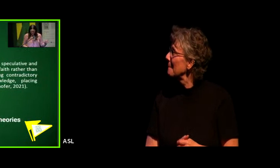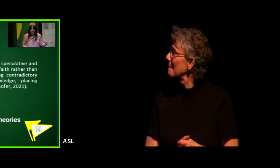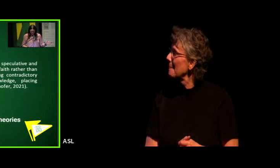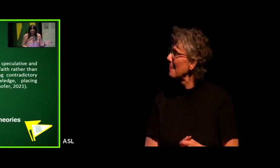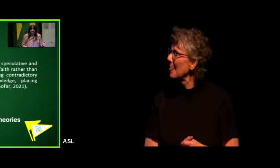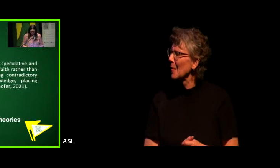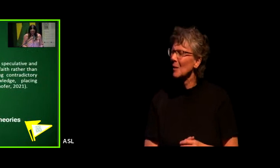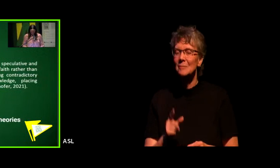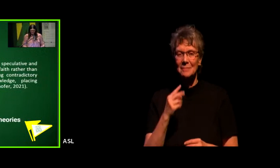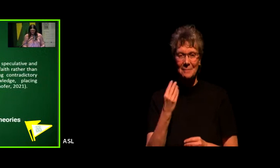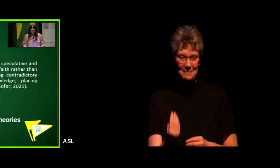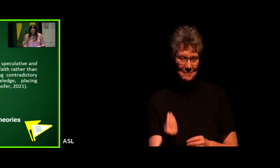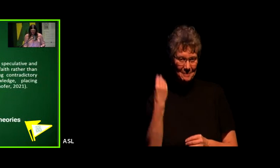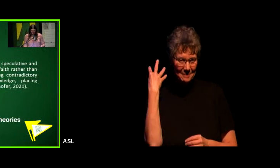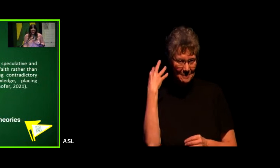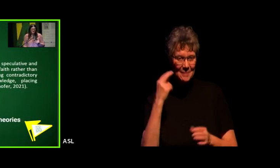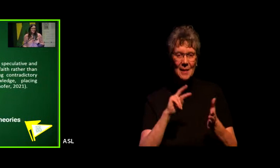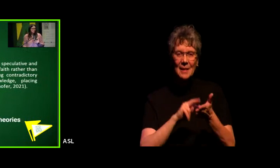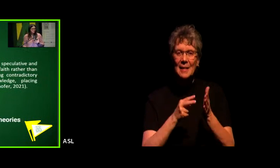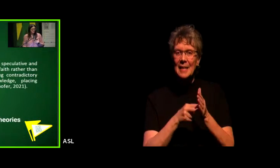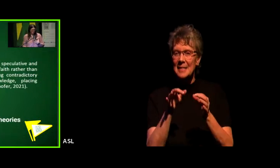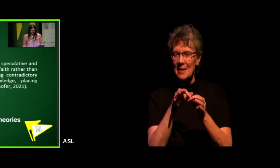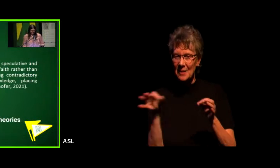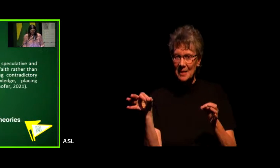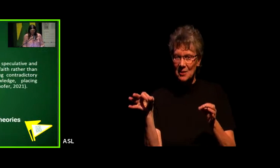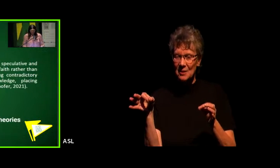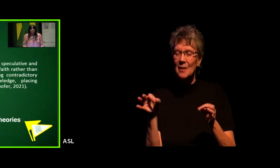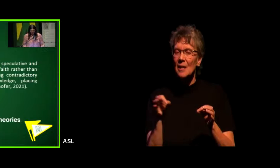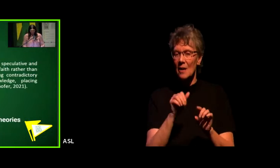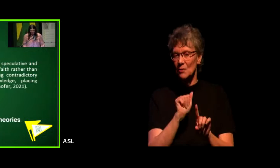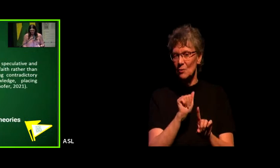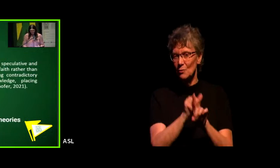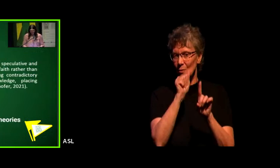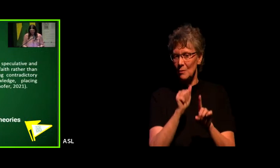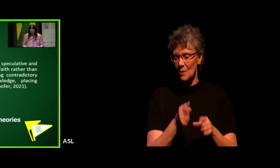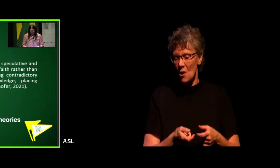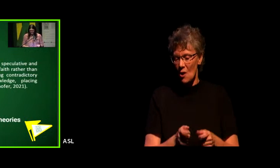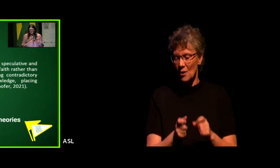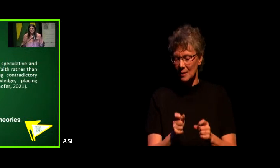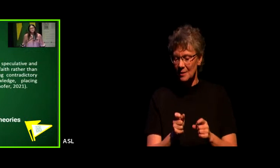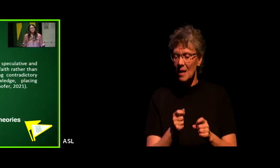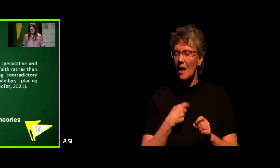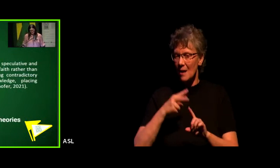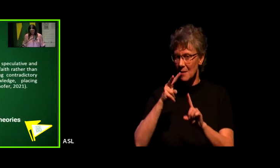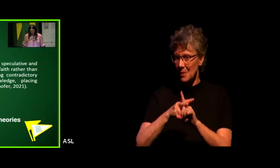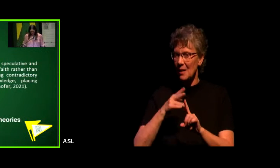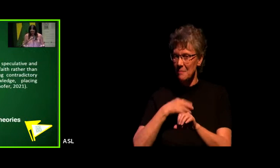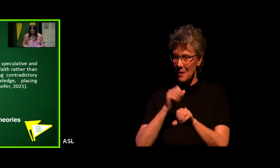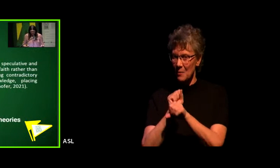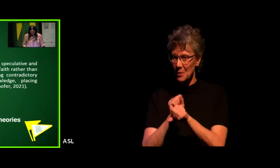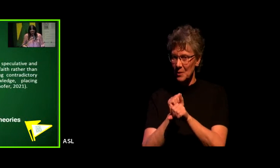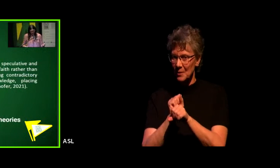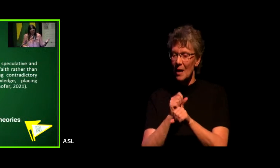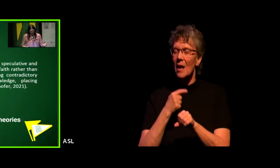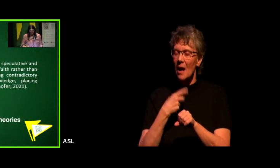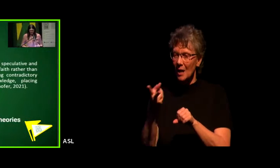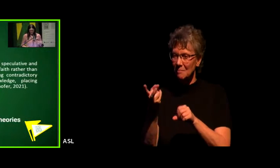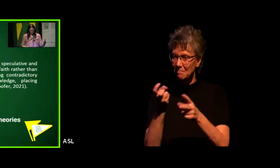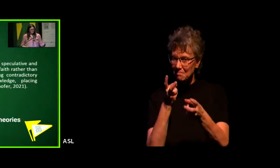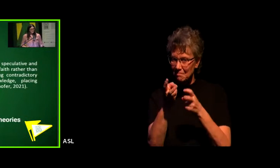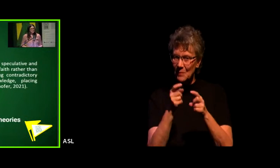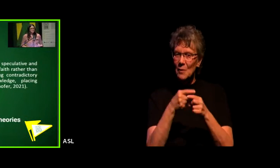On the screen is the definition of pseudoarchaeology that I use in my work, which I drew together from many different disciplines, including